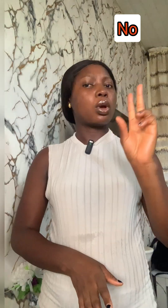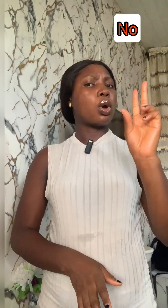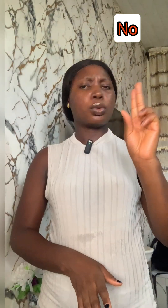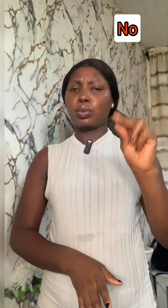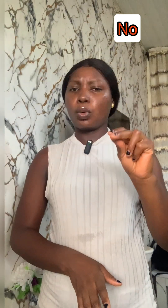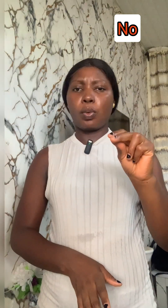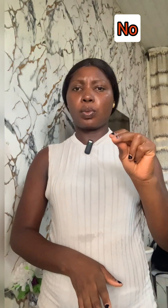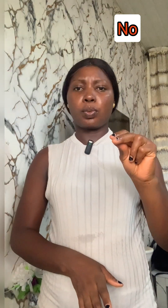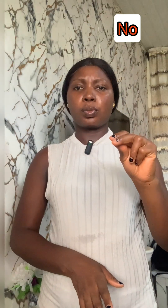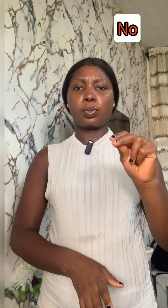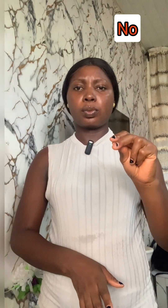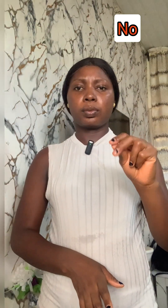No.